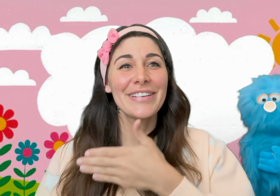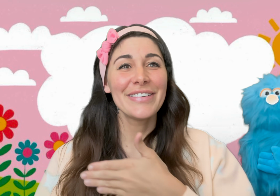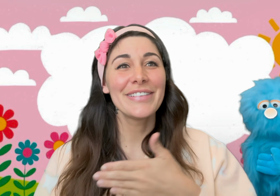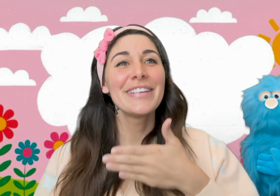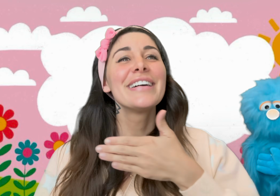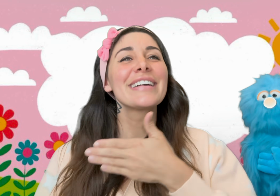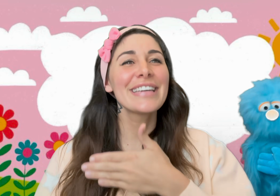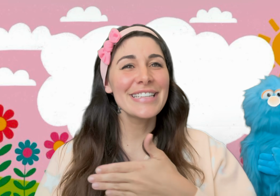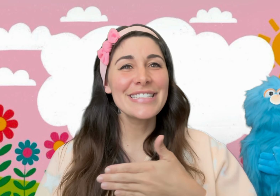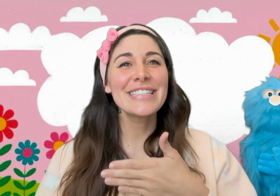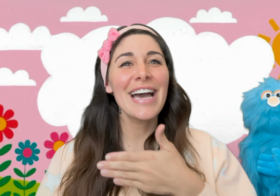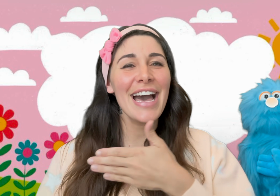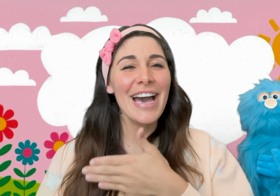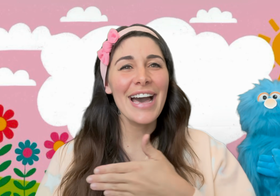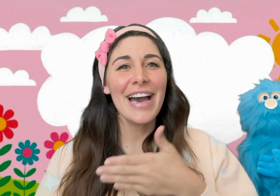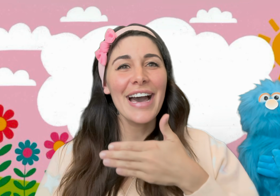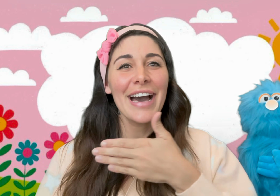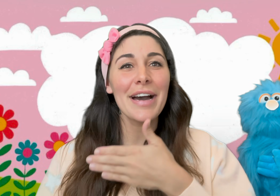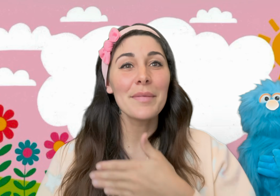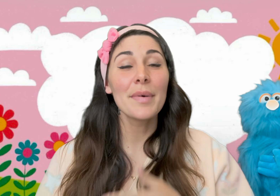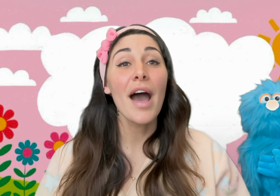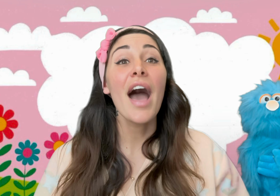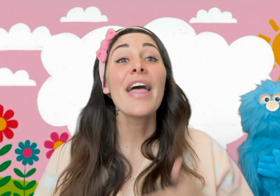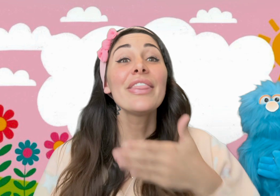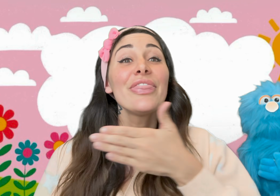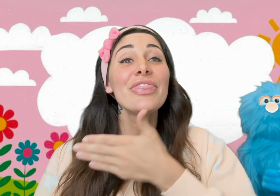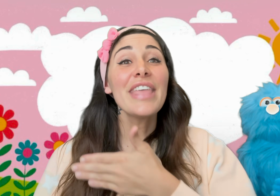you. Good job. Thank